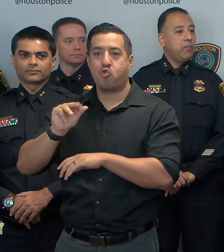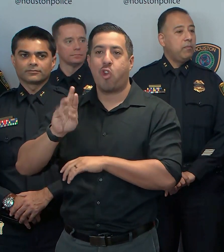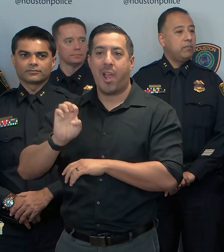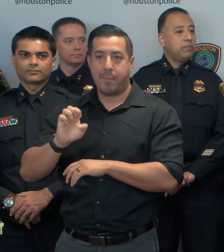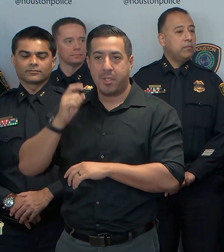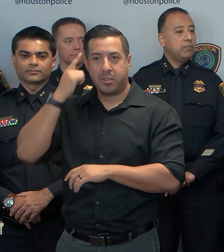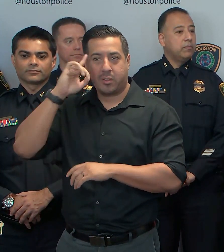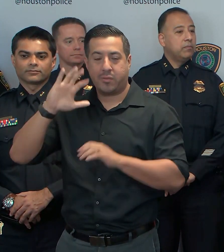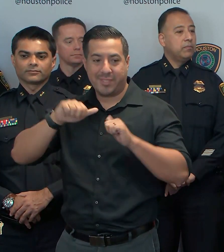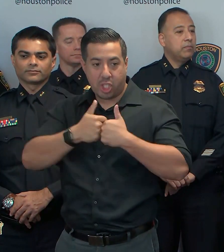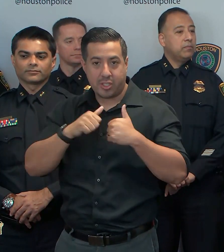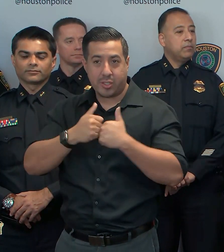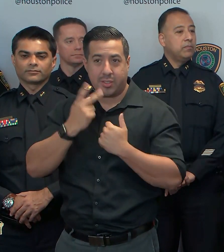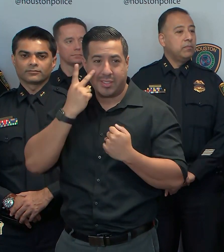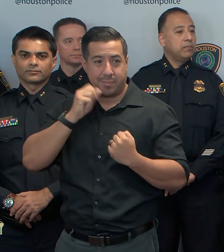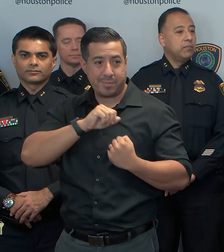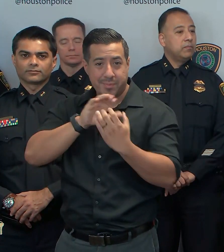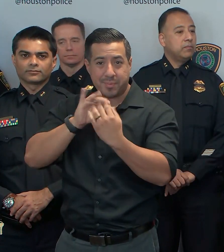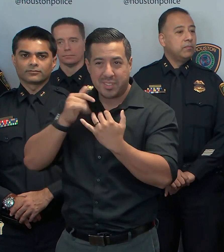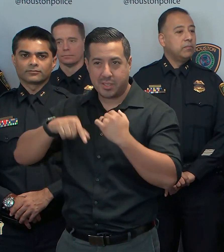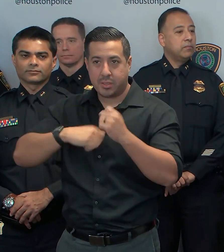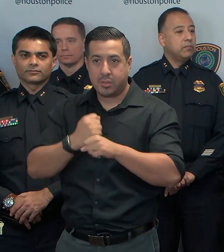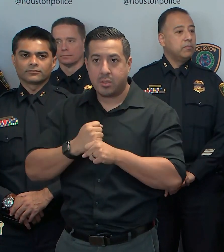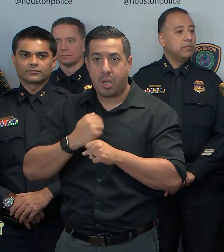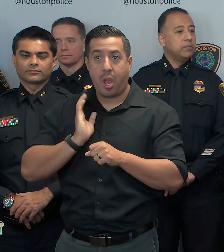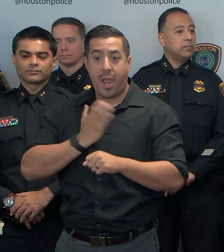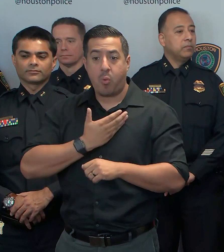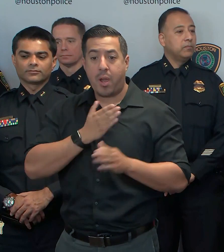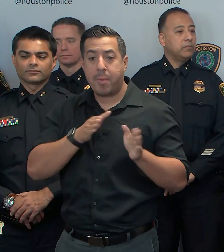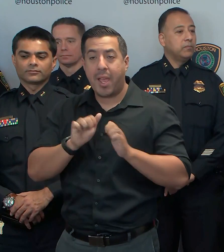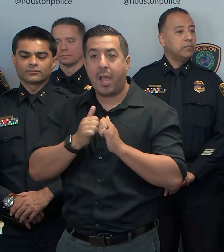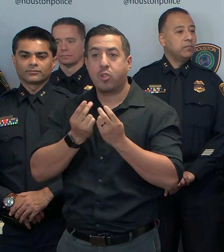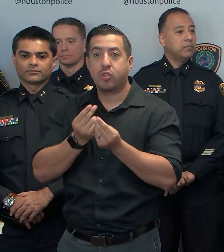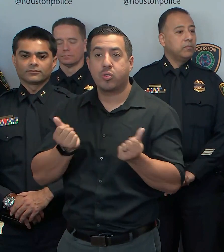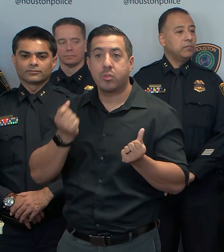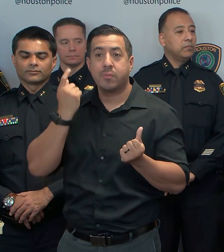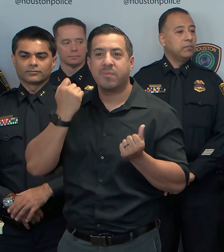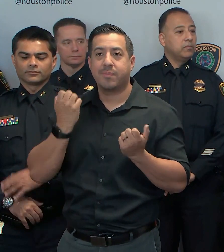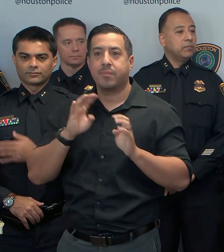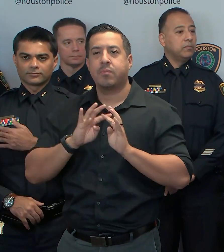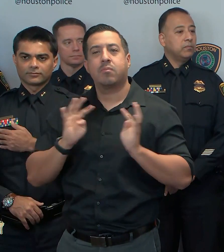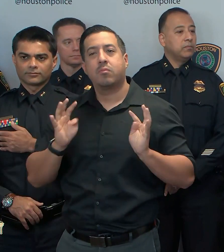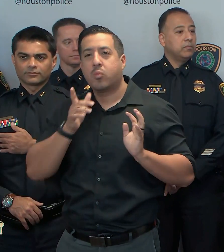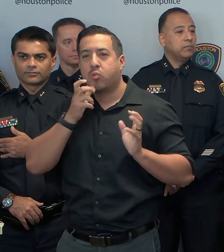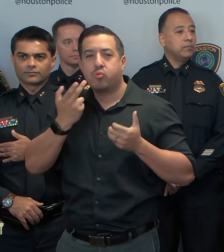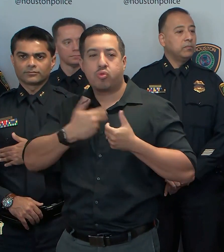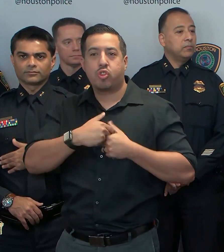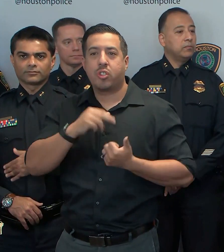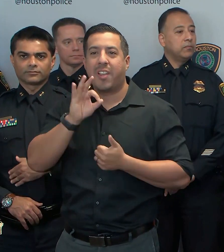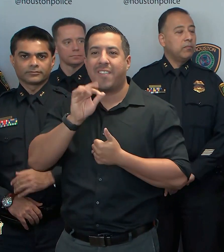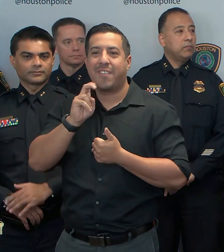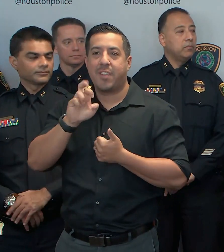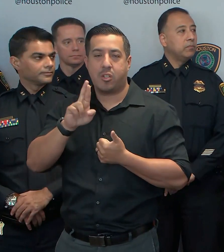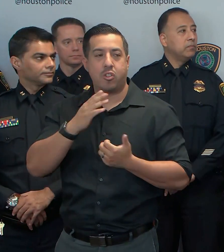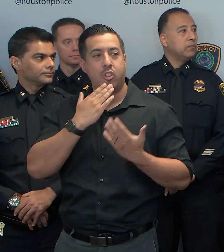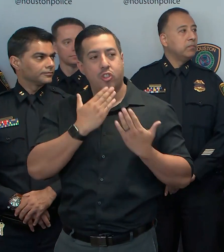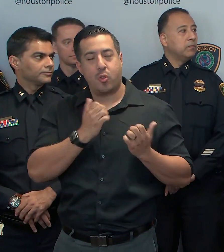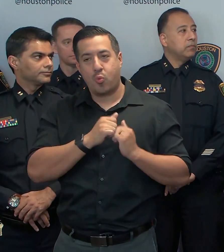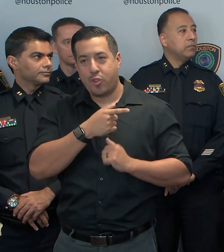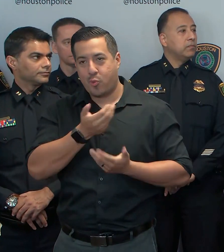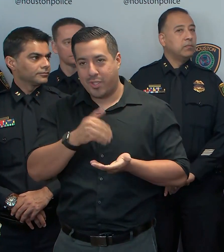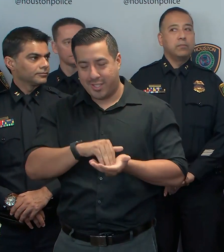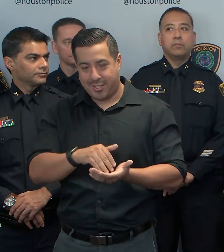we are facing this year, along with our planned solutions. Of course, I'm joined by Chief Troy Fenner. Chief, it's good to be with you